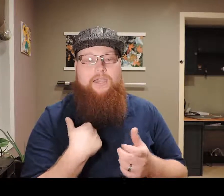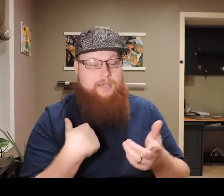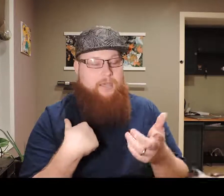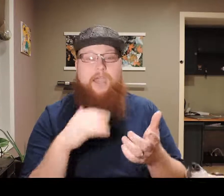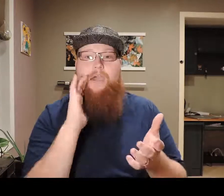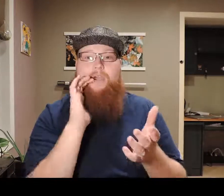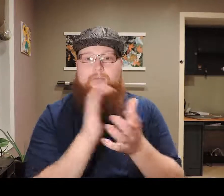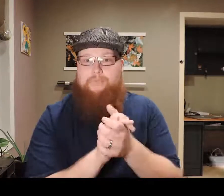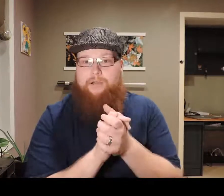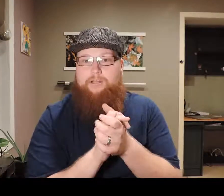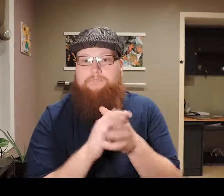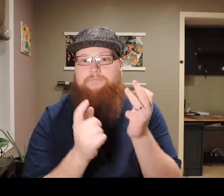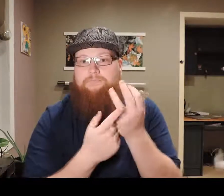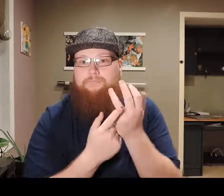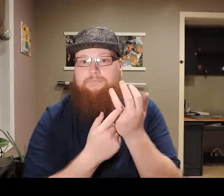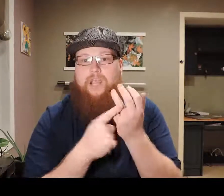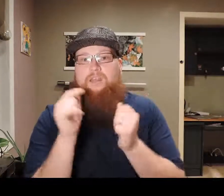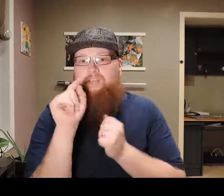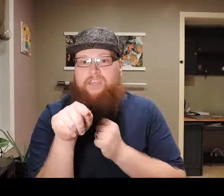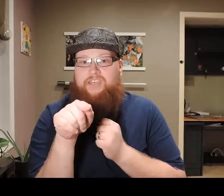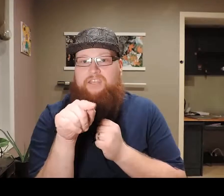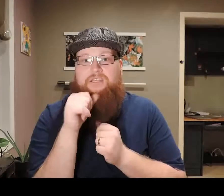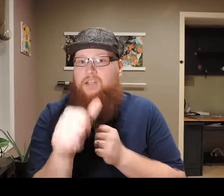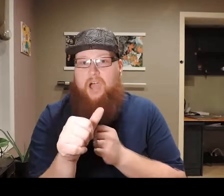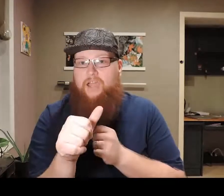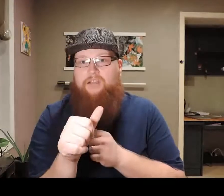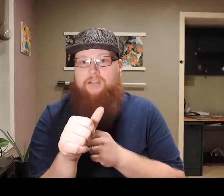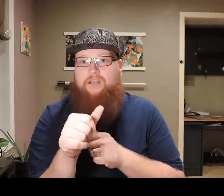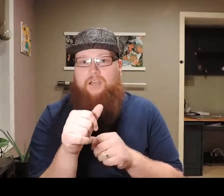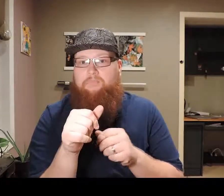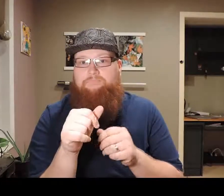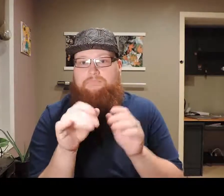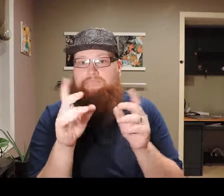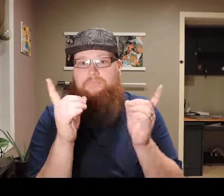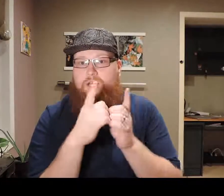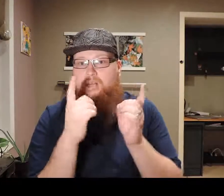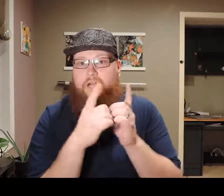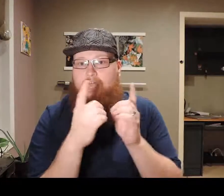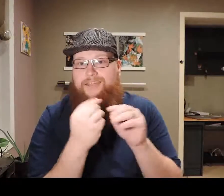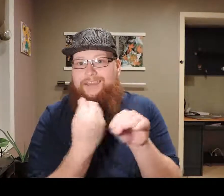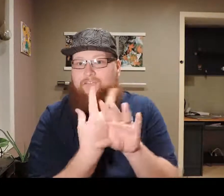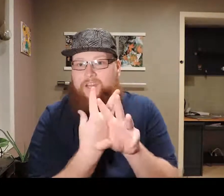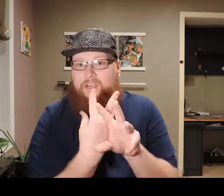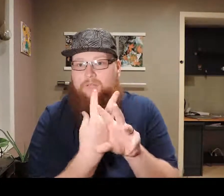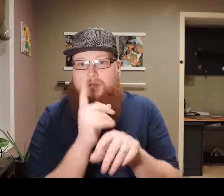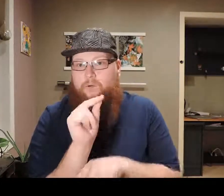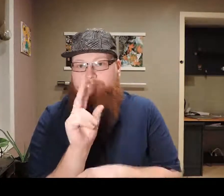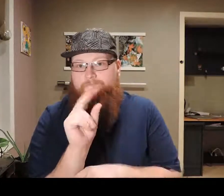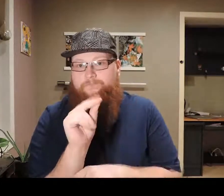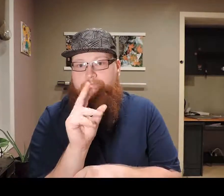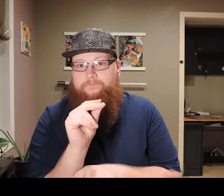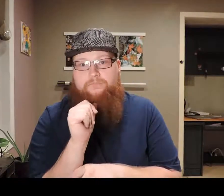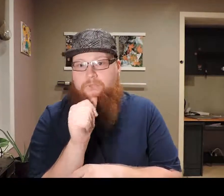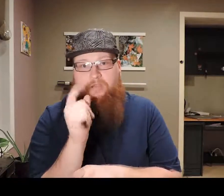I am married. This is not a dating video. No. Don't